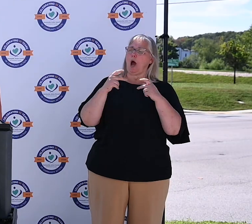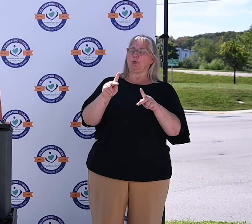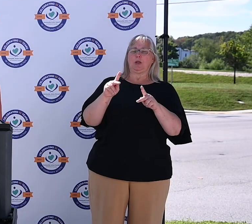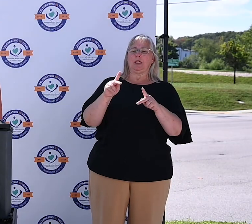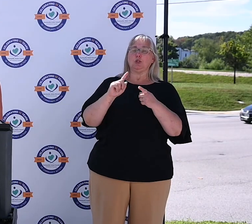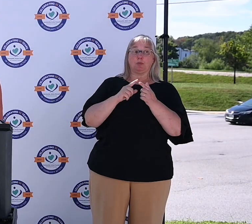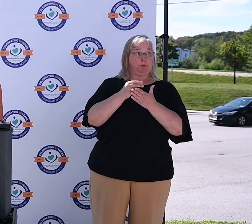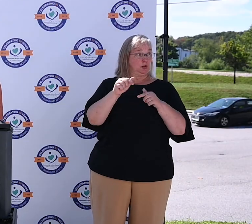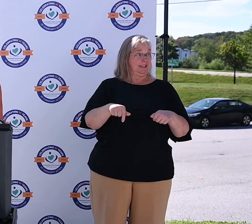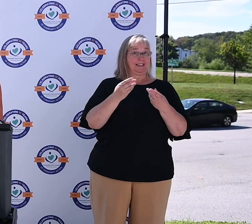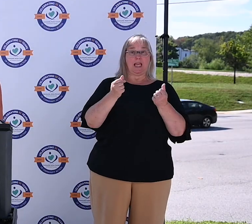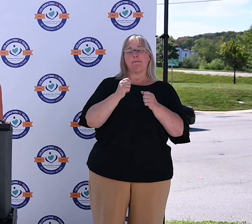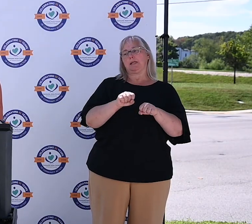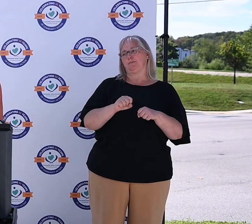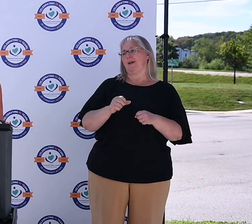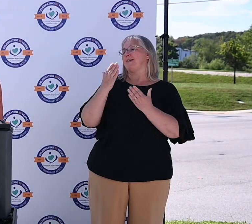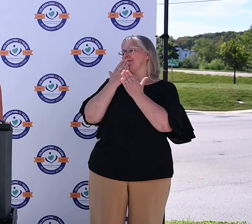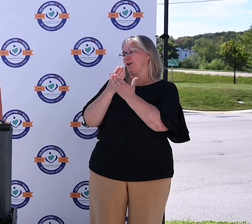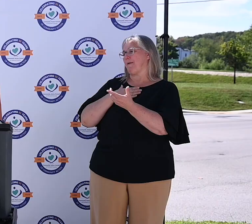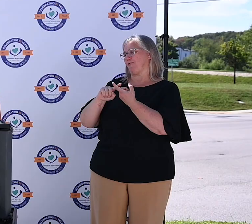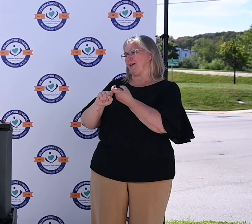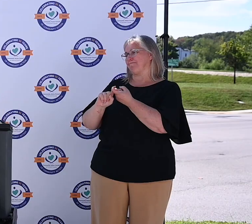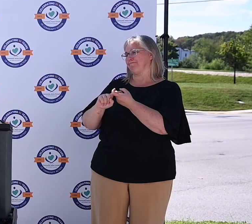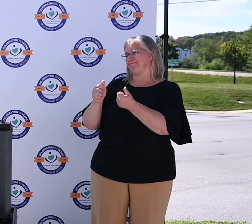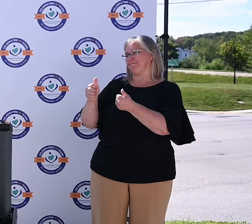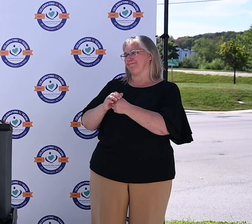opportunity to purchase this land possible. Thank you, my friend.